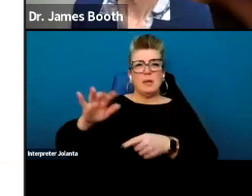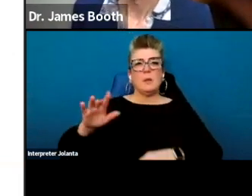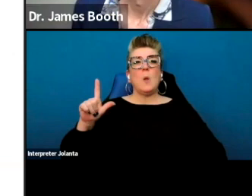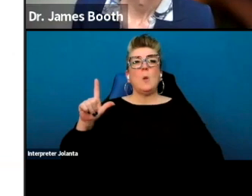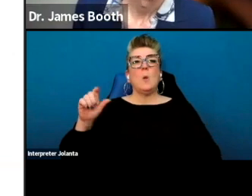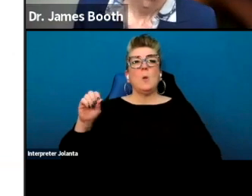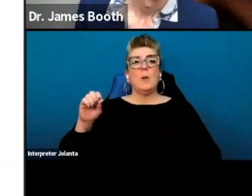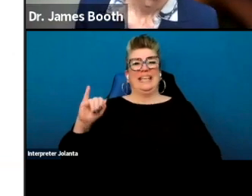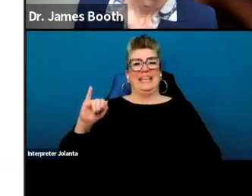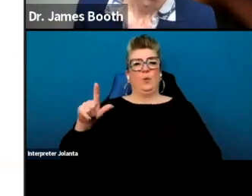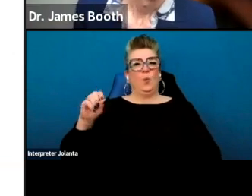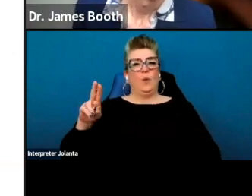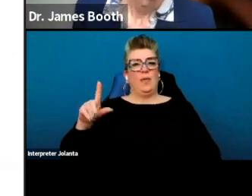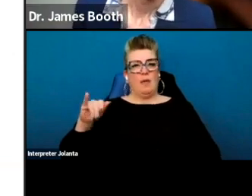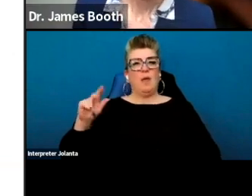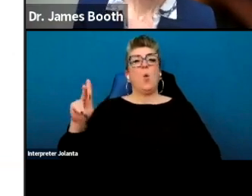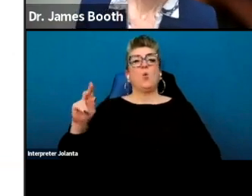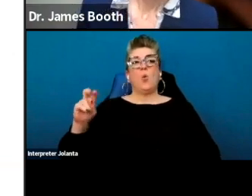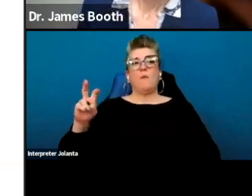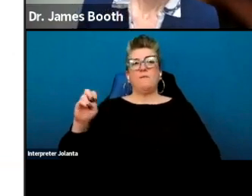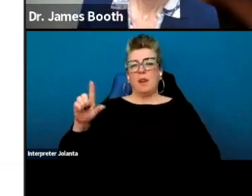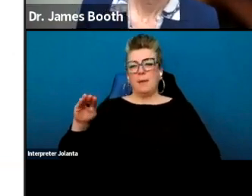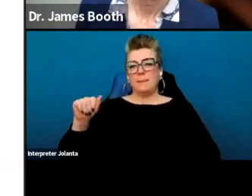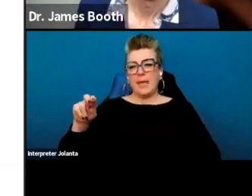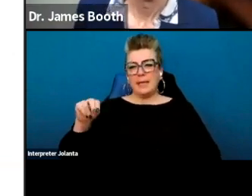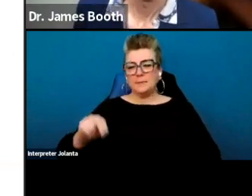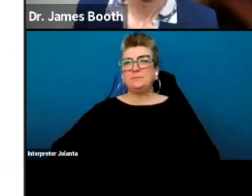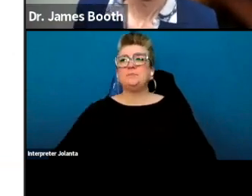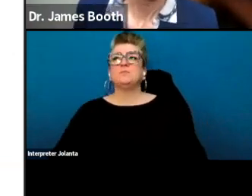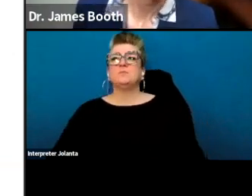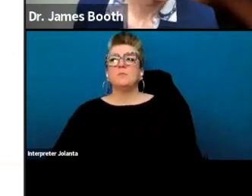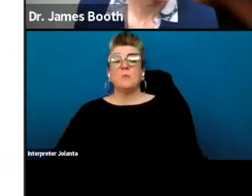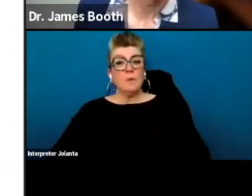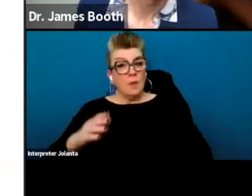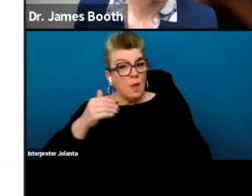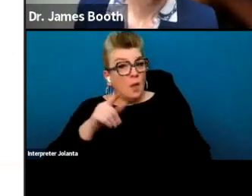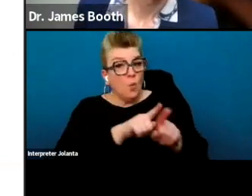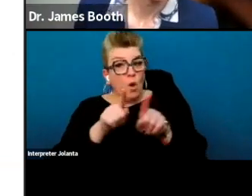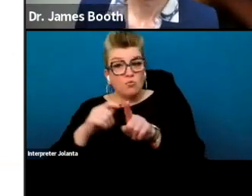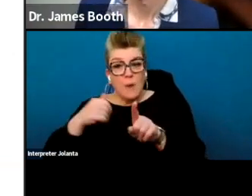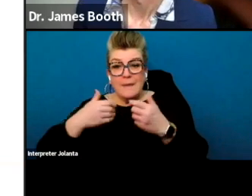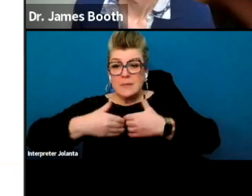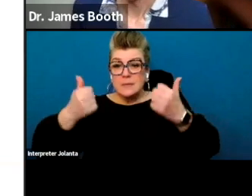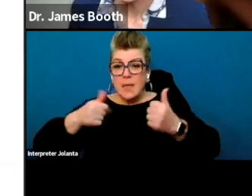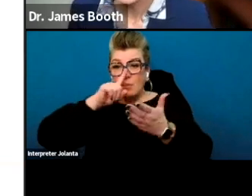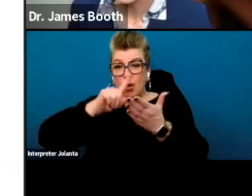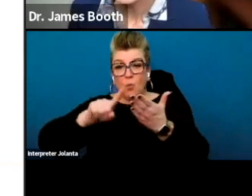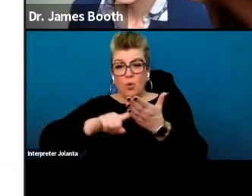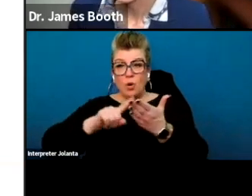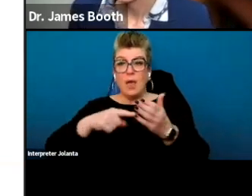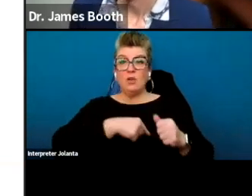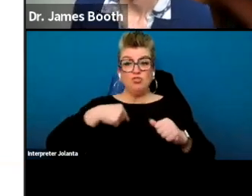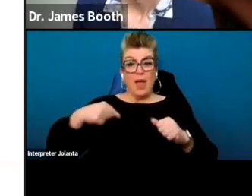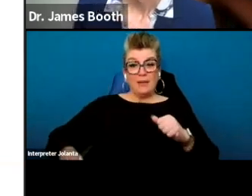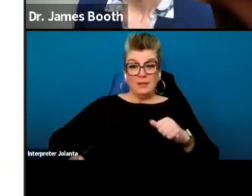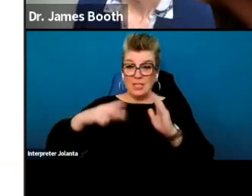this pathway. We actually have separate work showing that Chinese readers tend to rely more on this ventral